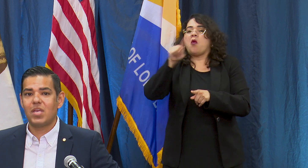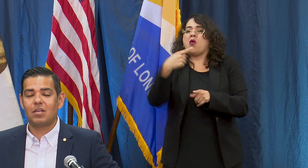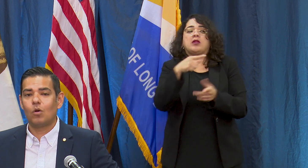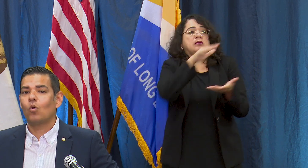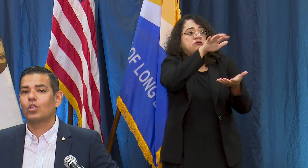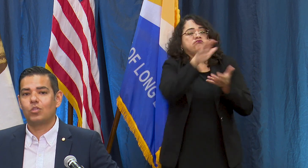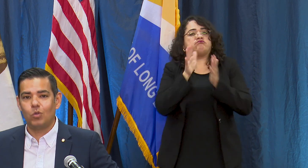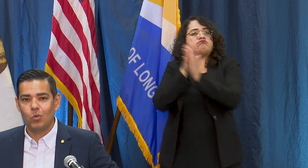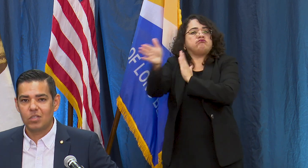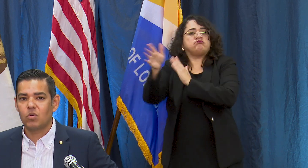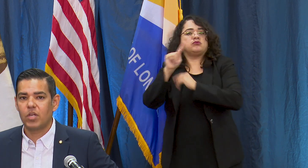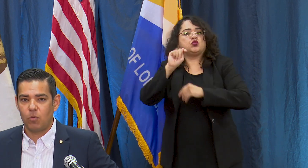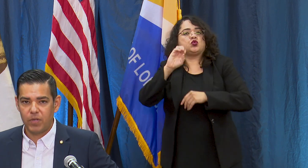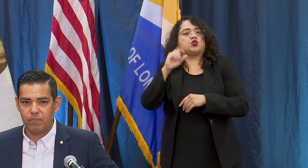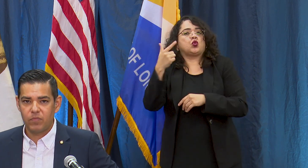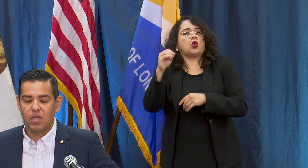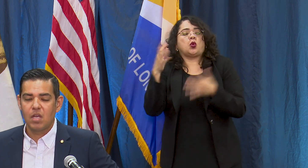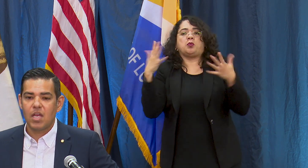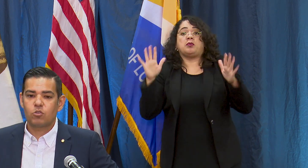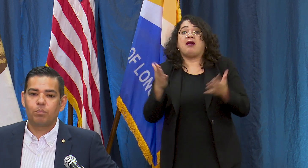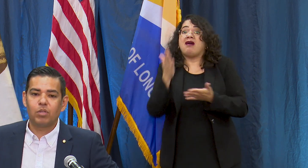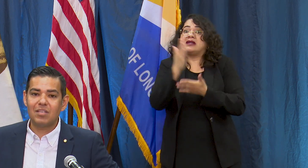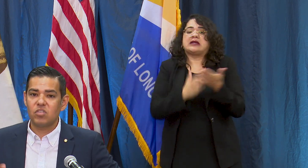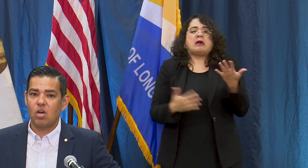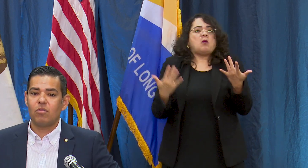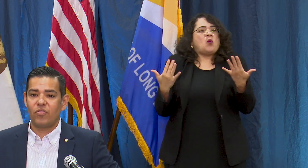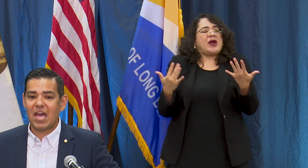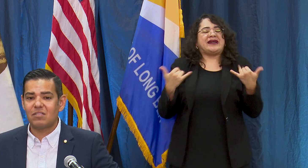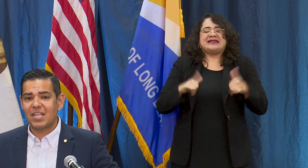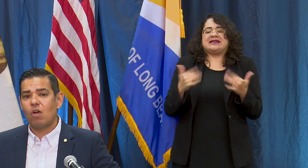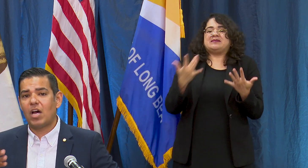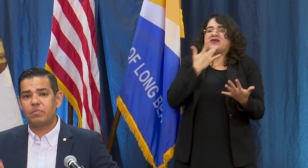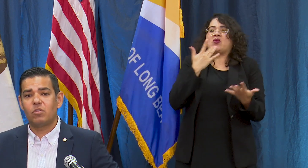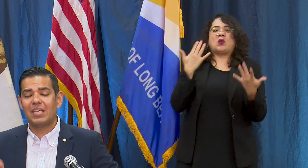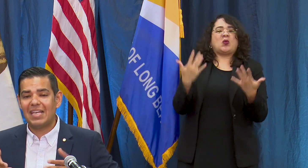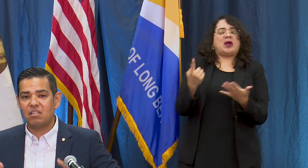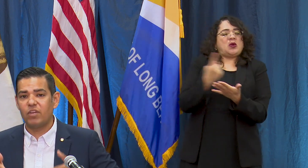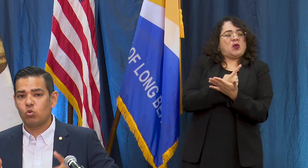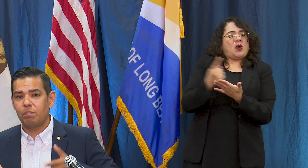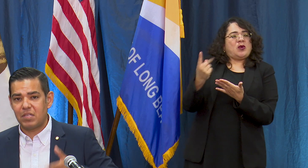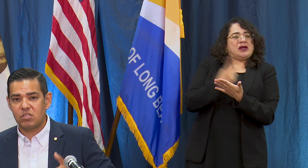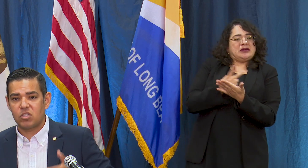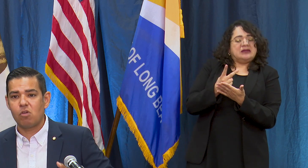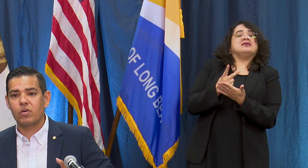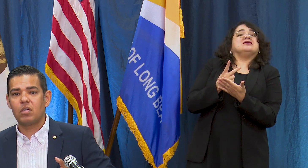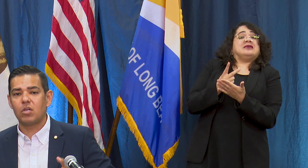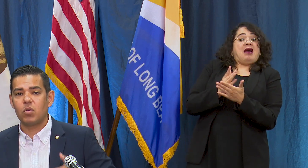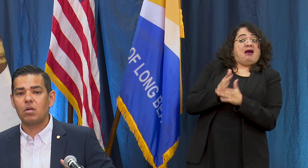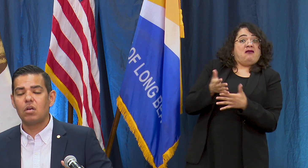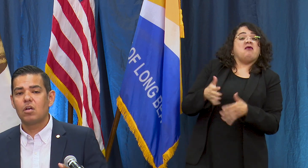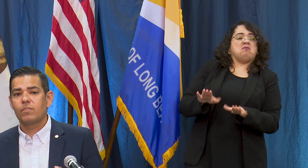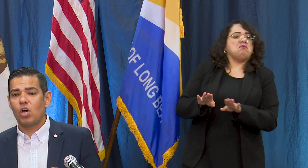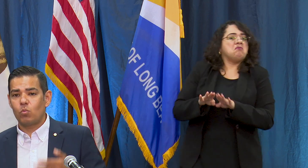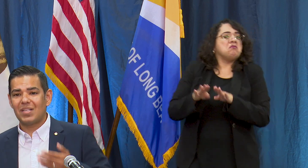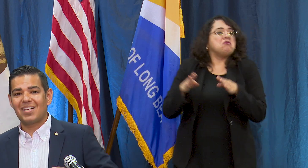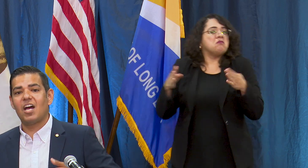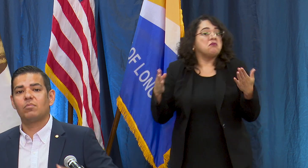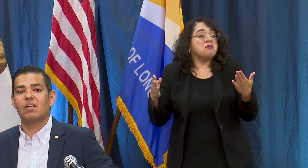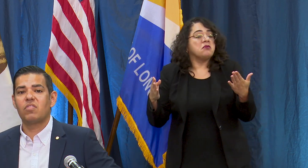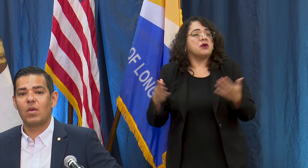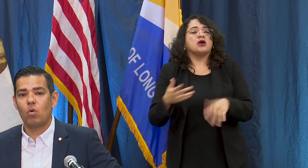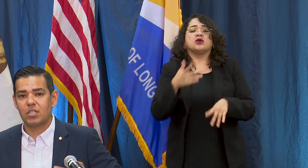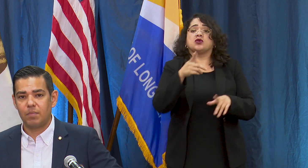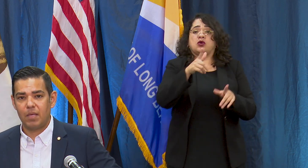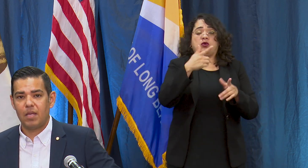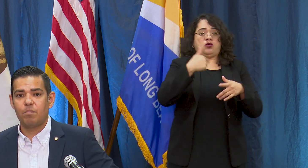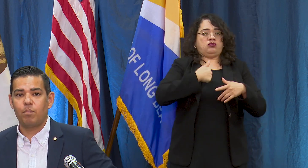a week or two to reopen. And so please know that that is now up to the individual business owner on what